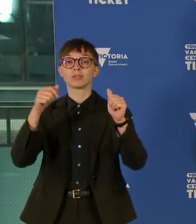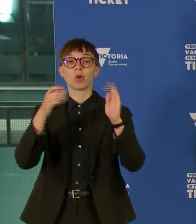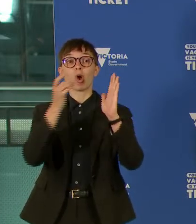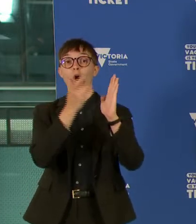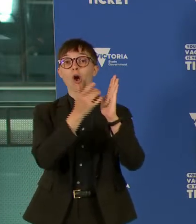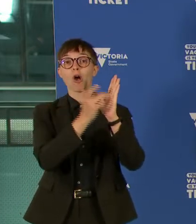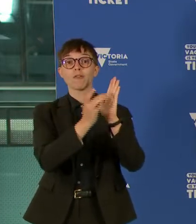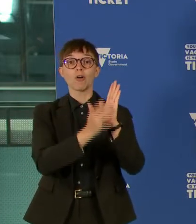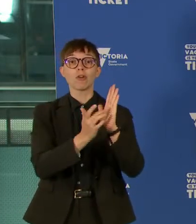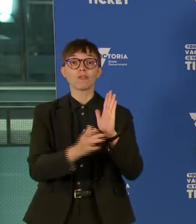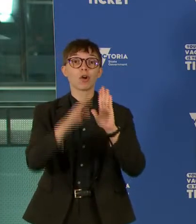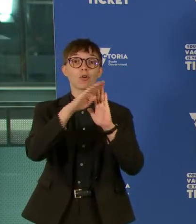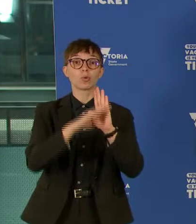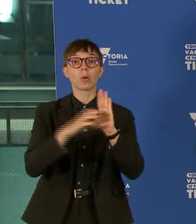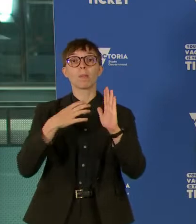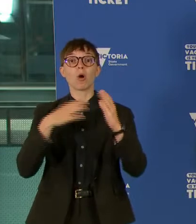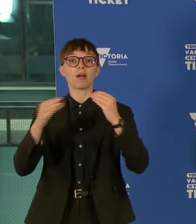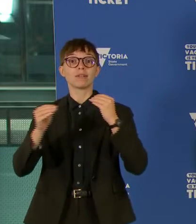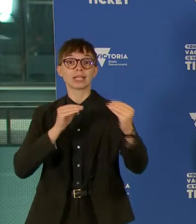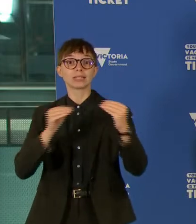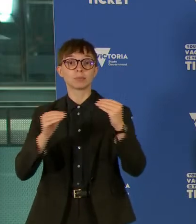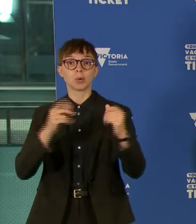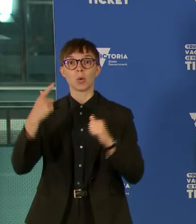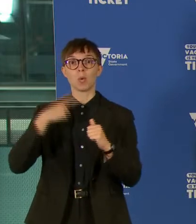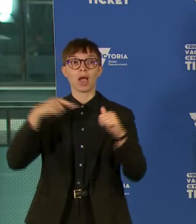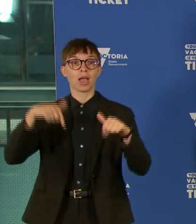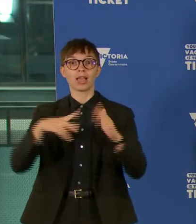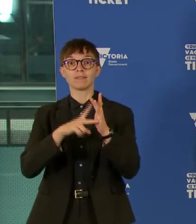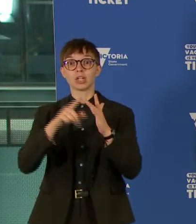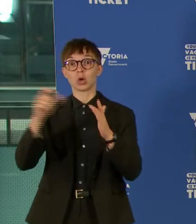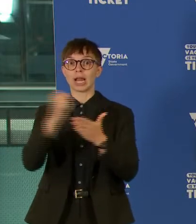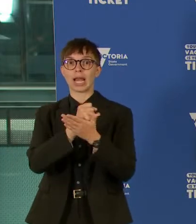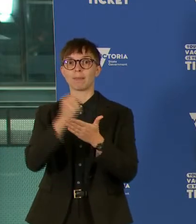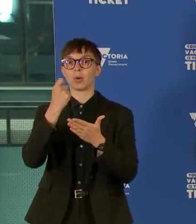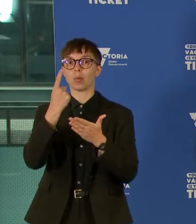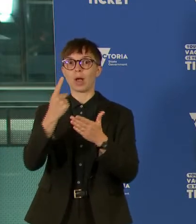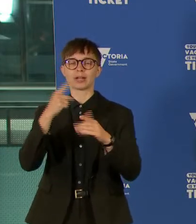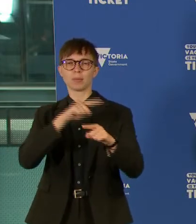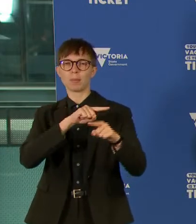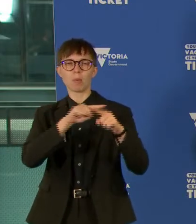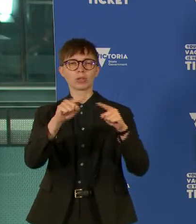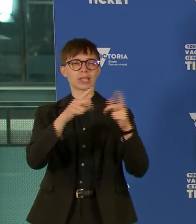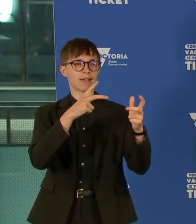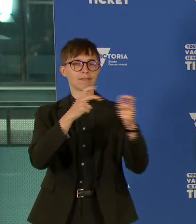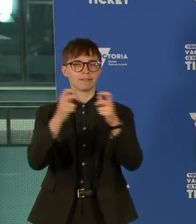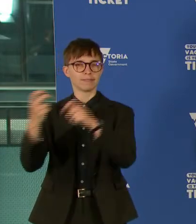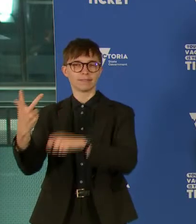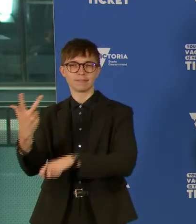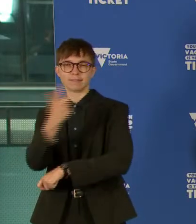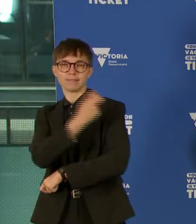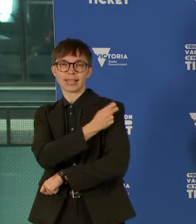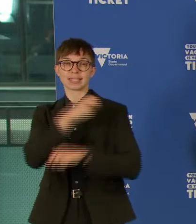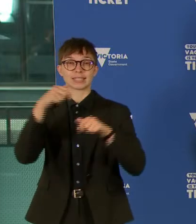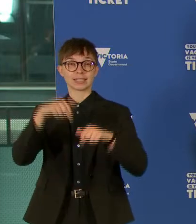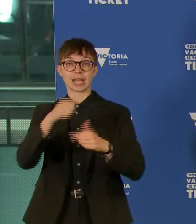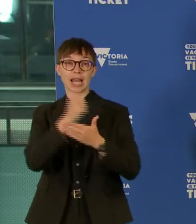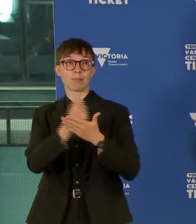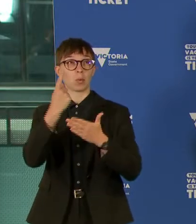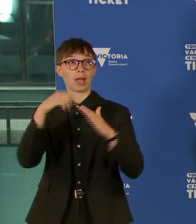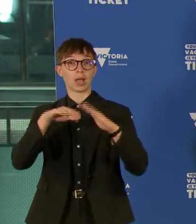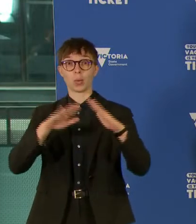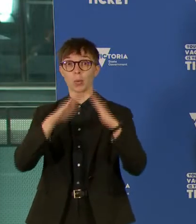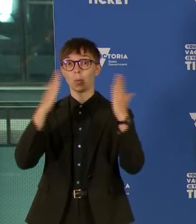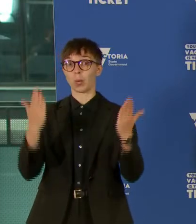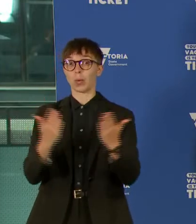most vaccinated places in the world. We now have more than 2/3 of our